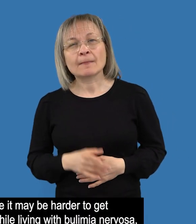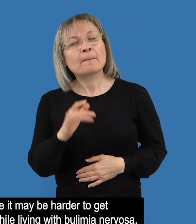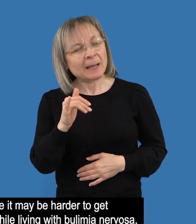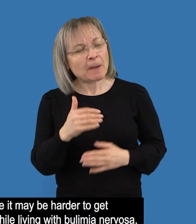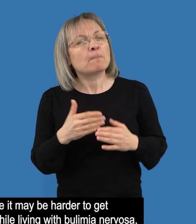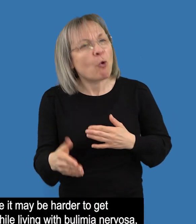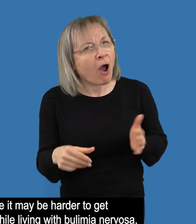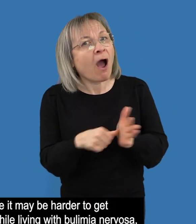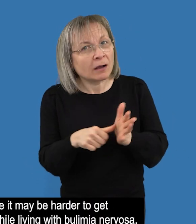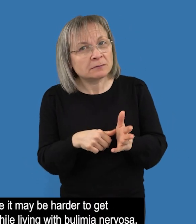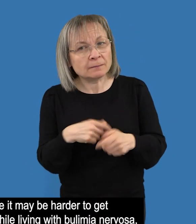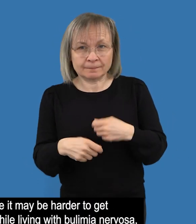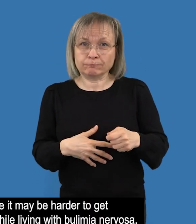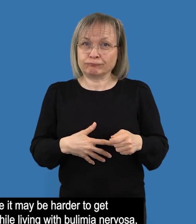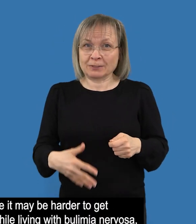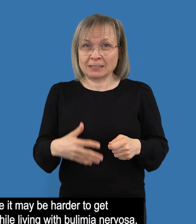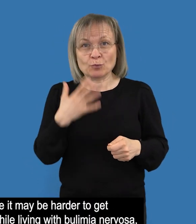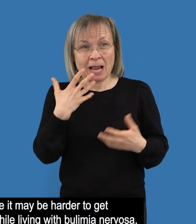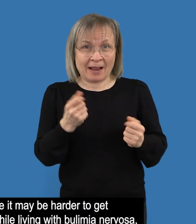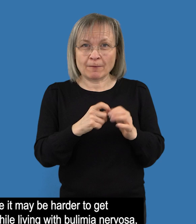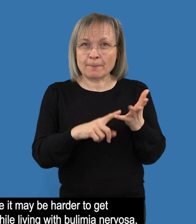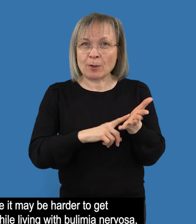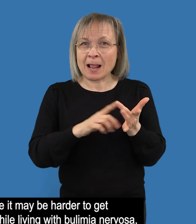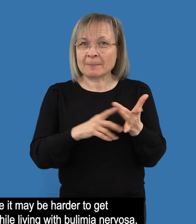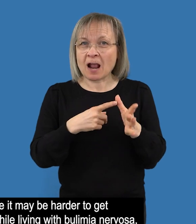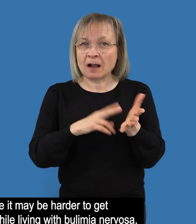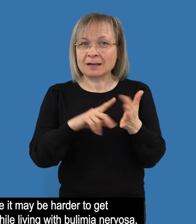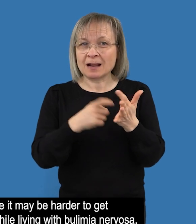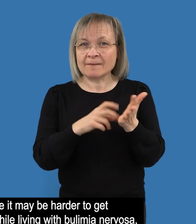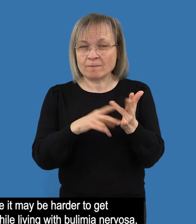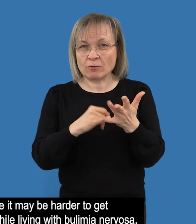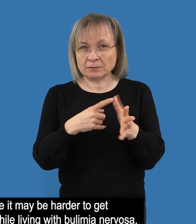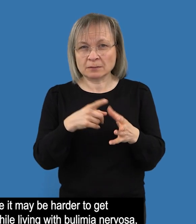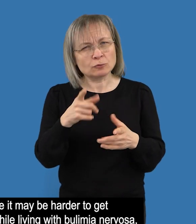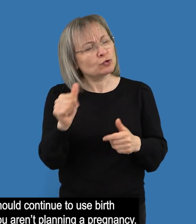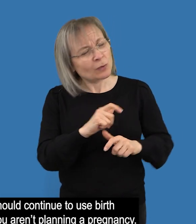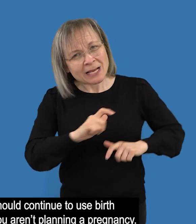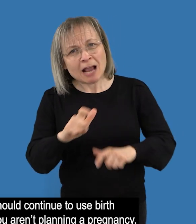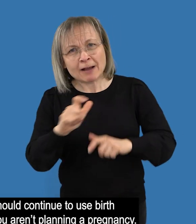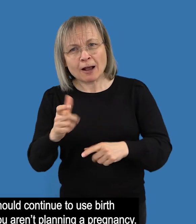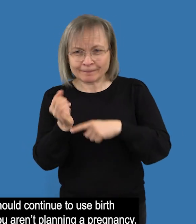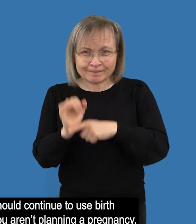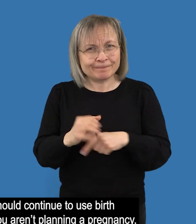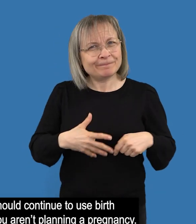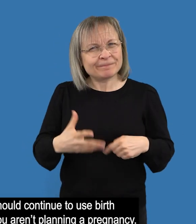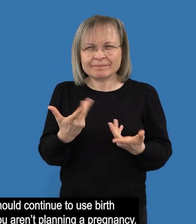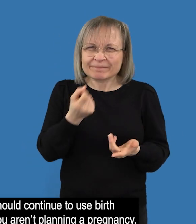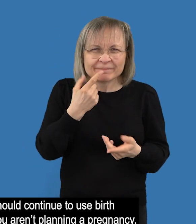While it may be harder to get pregnant while living with bulimia nervosa, you should continue to use birth control if you aren't